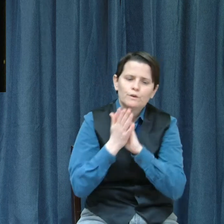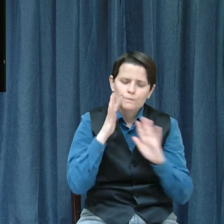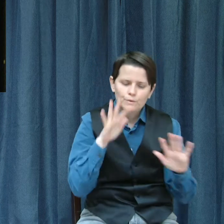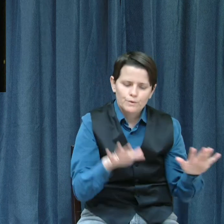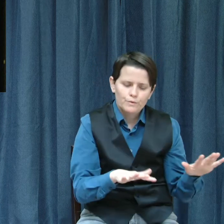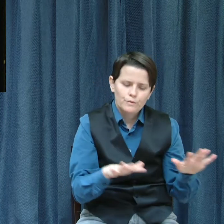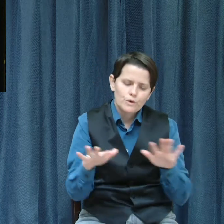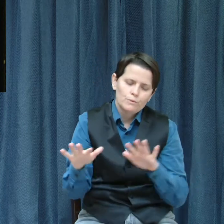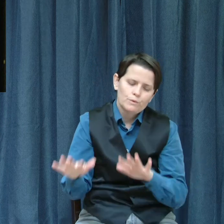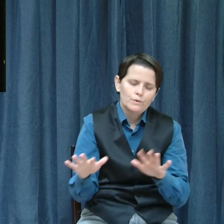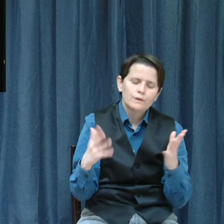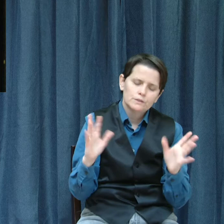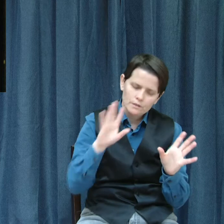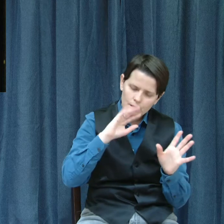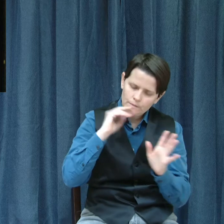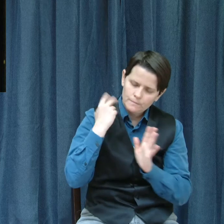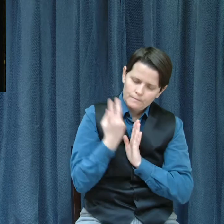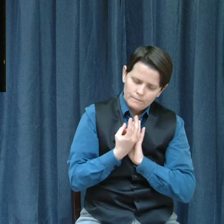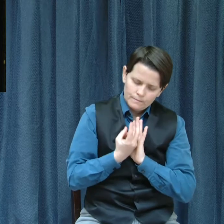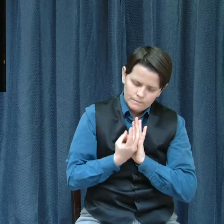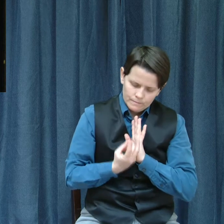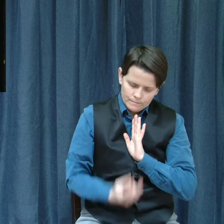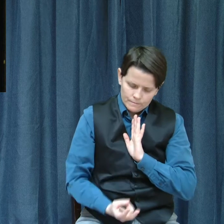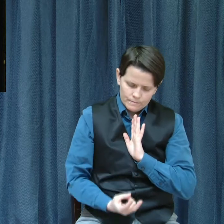land into the depths of your being.